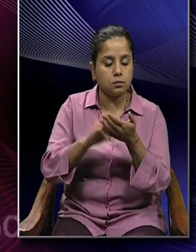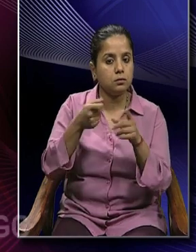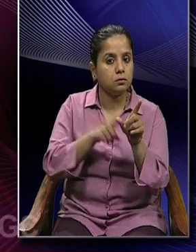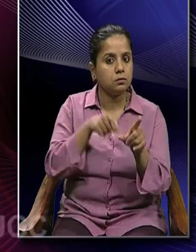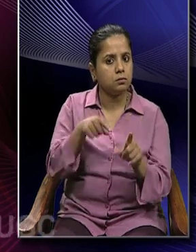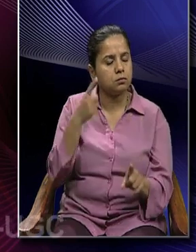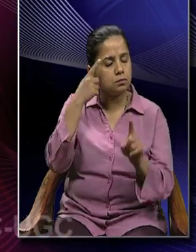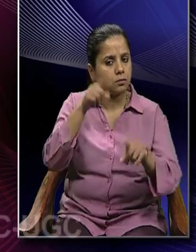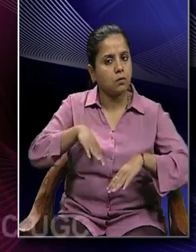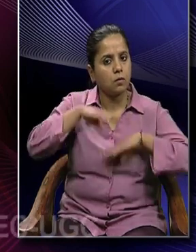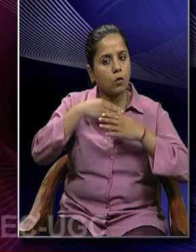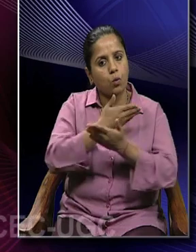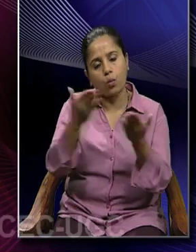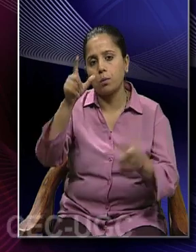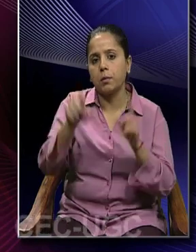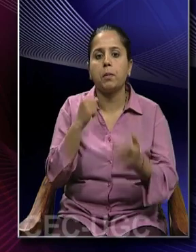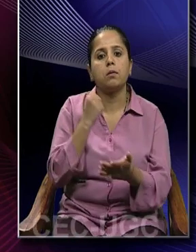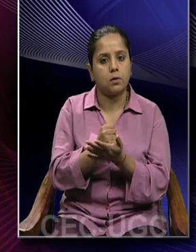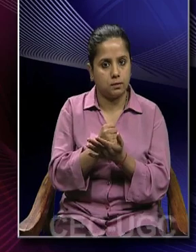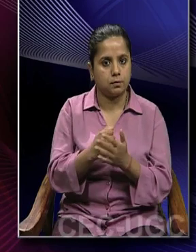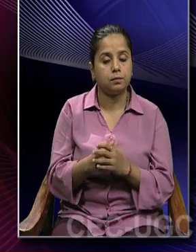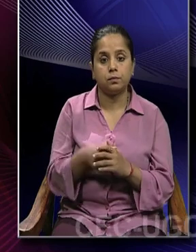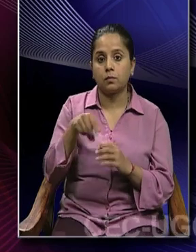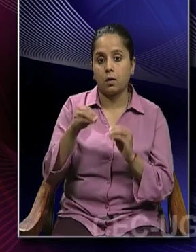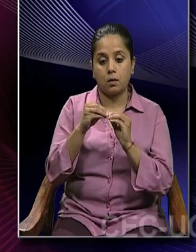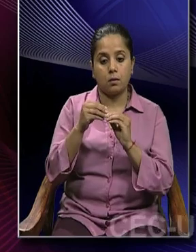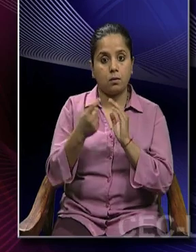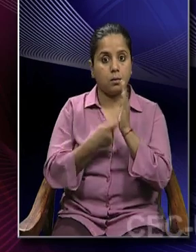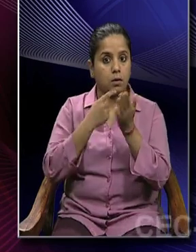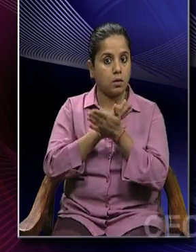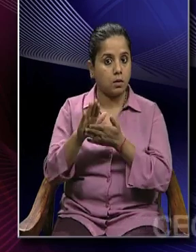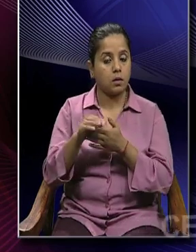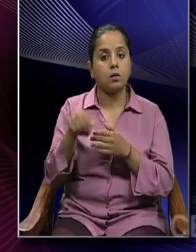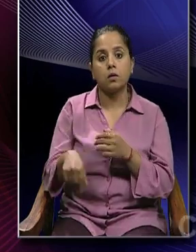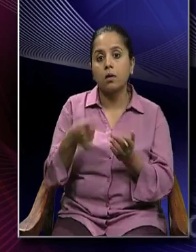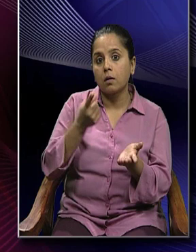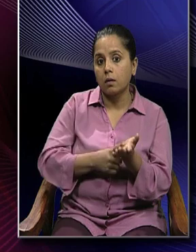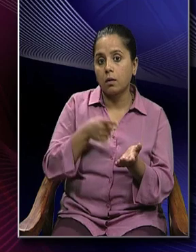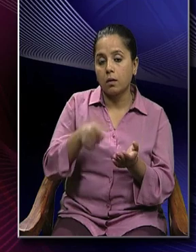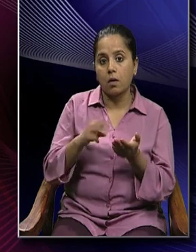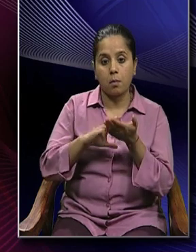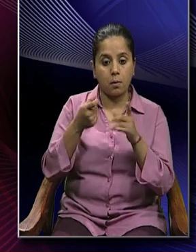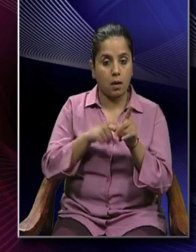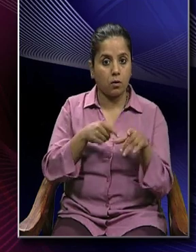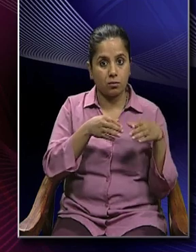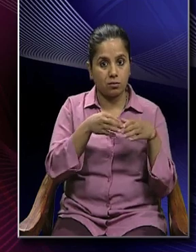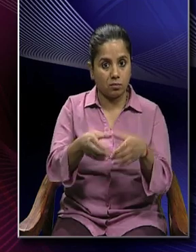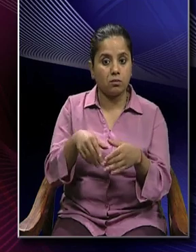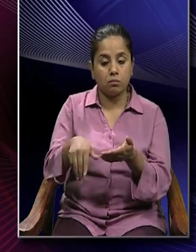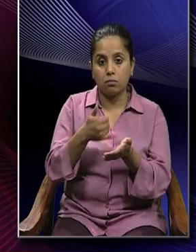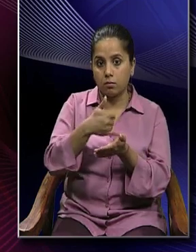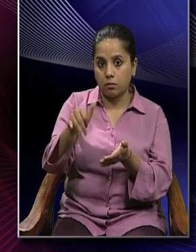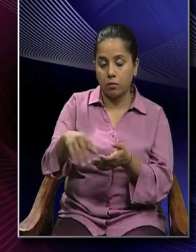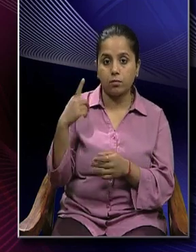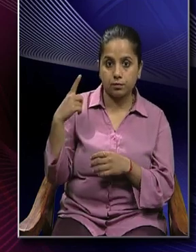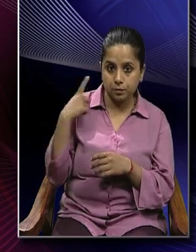to satisfy every one of them. So, the British claims in terms of minorities, they were being rejected by the